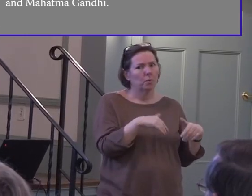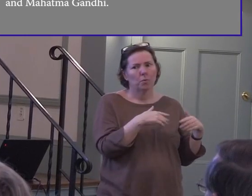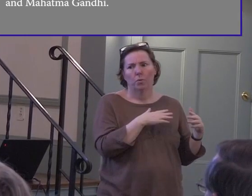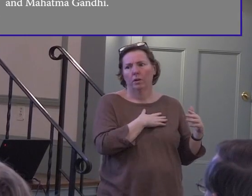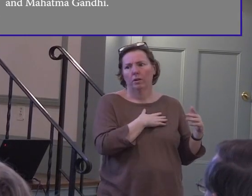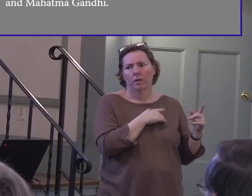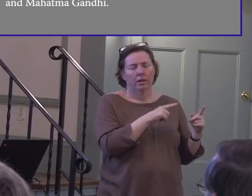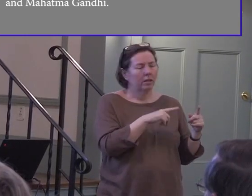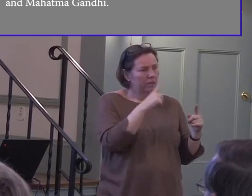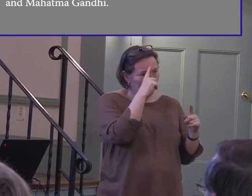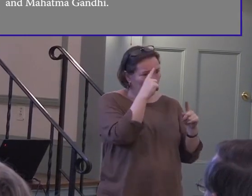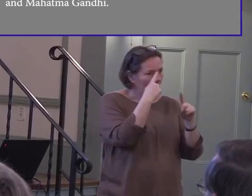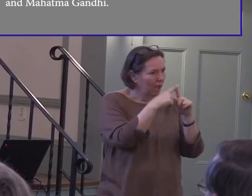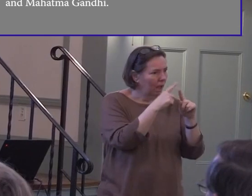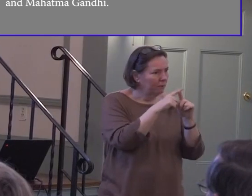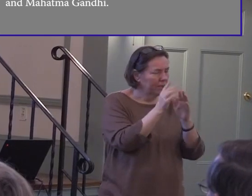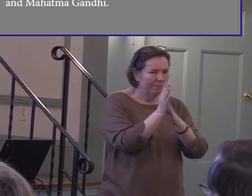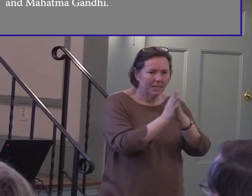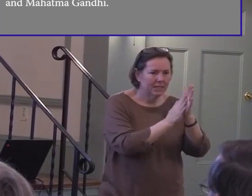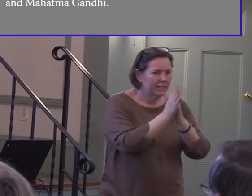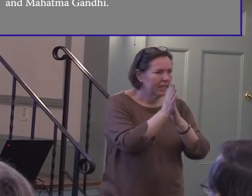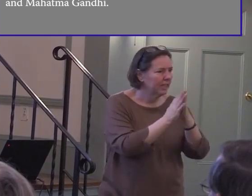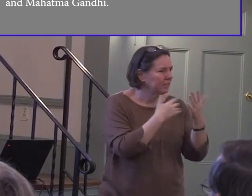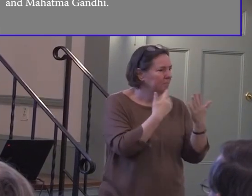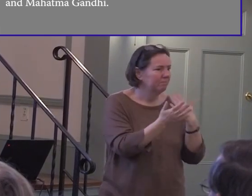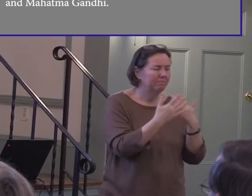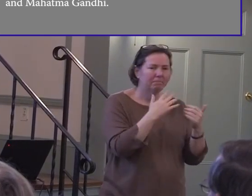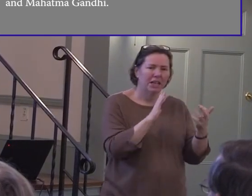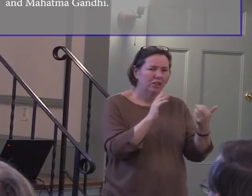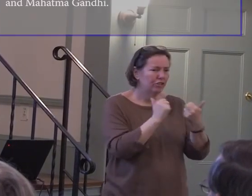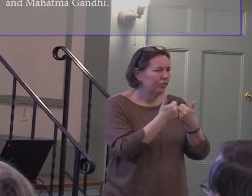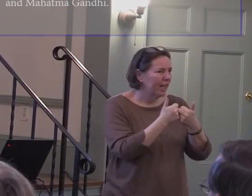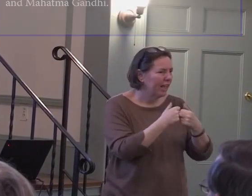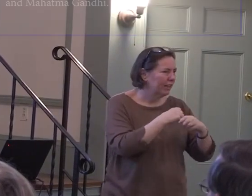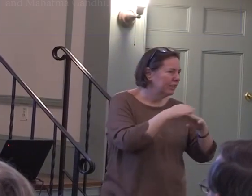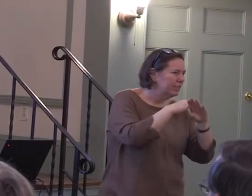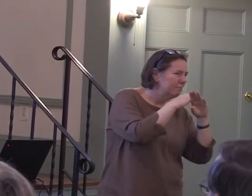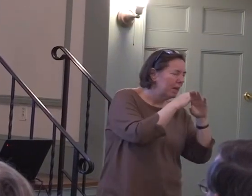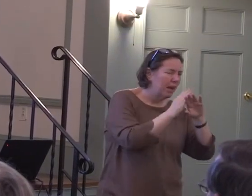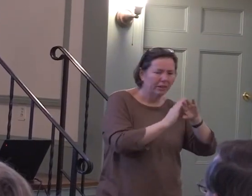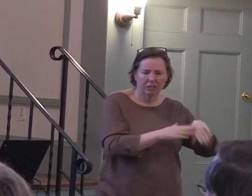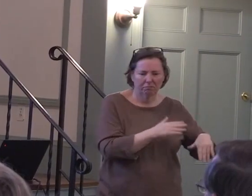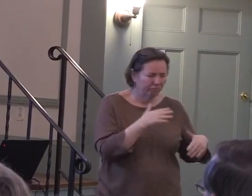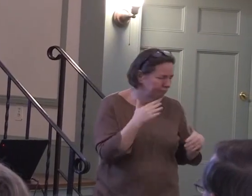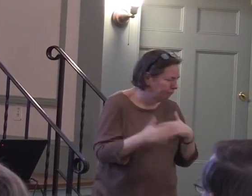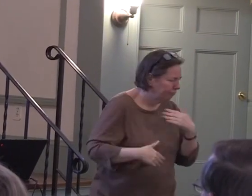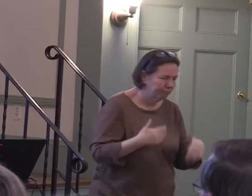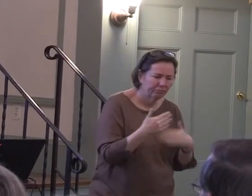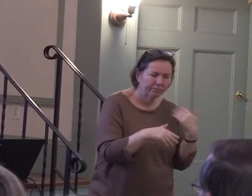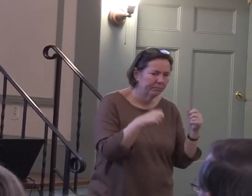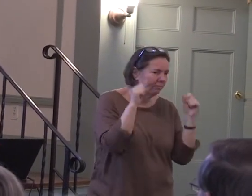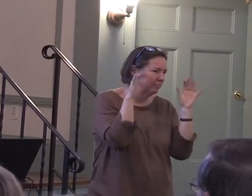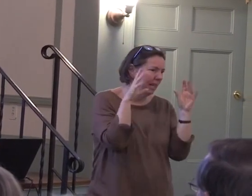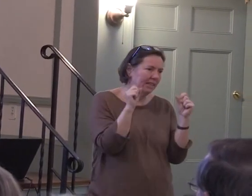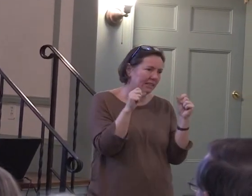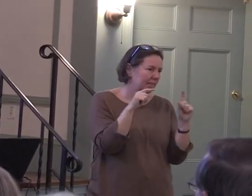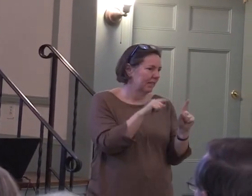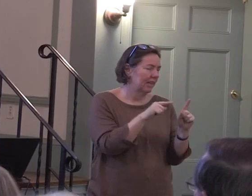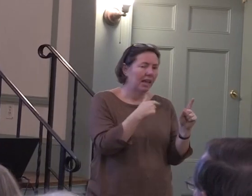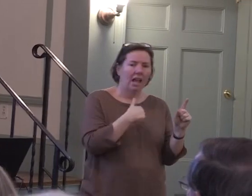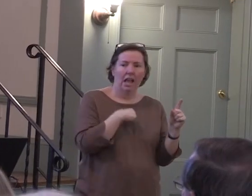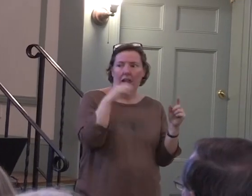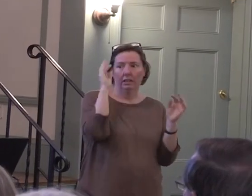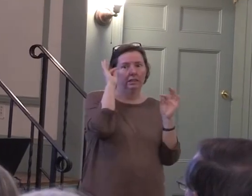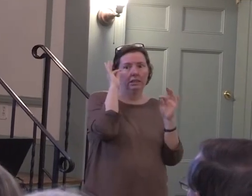So optimistic, regardless of the challenges she faced. Incredible woman. I mean, I